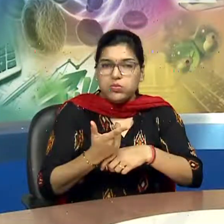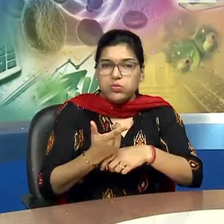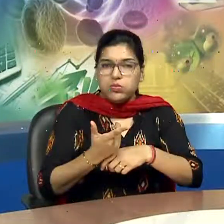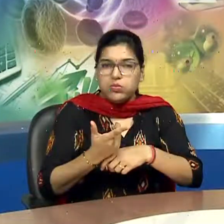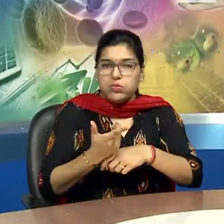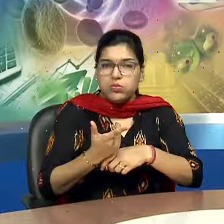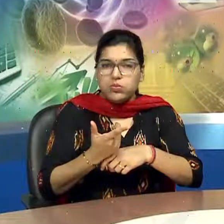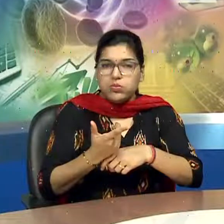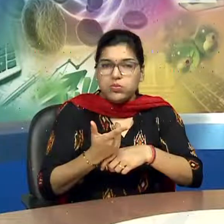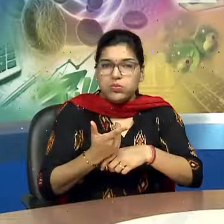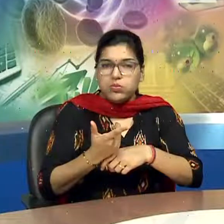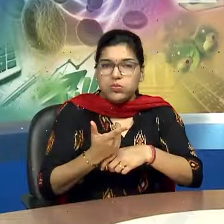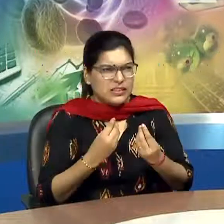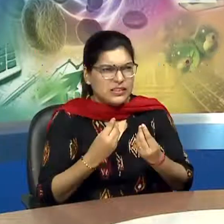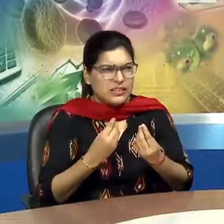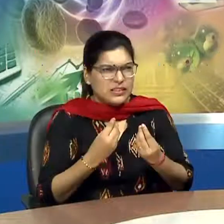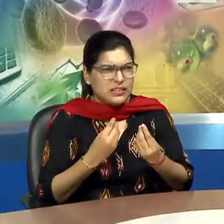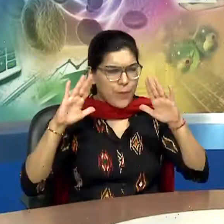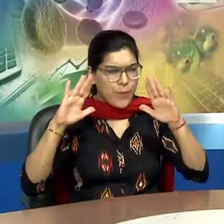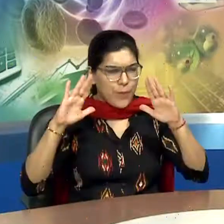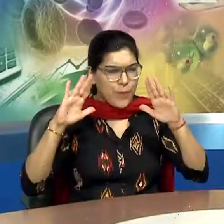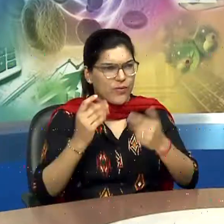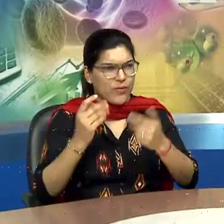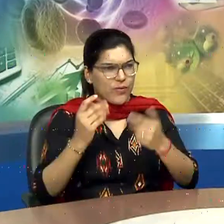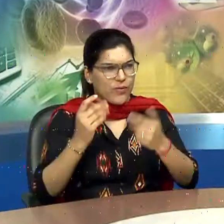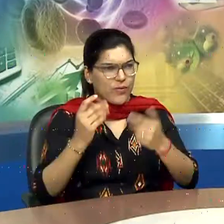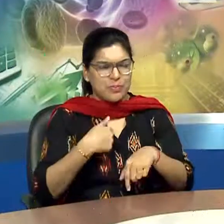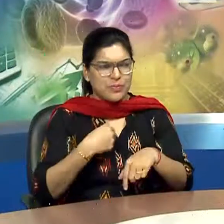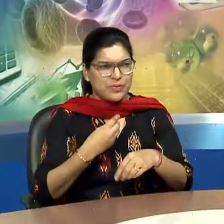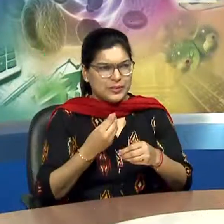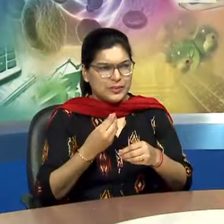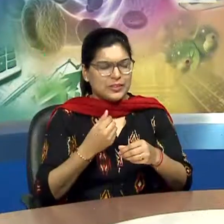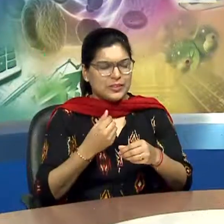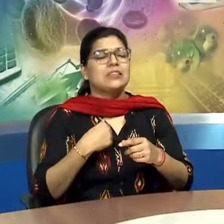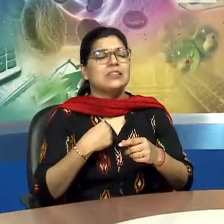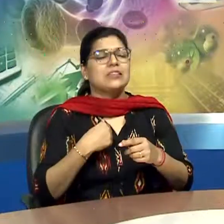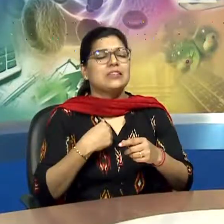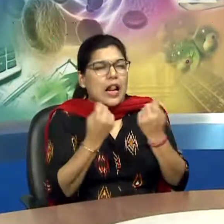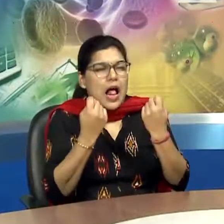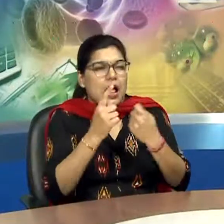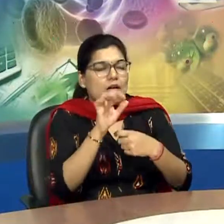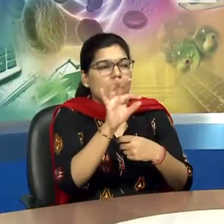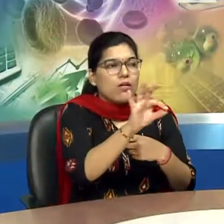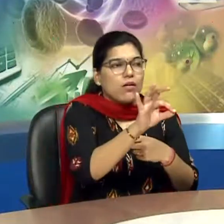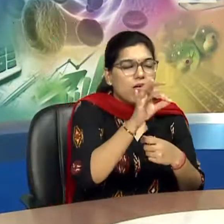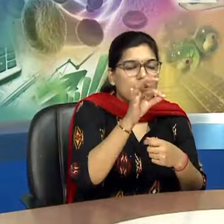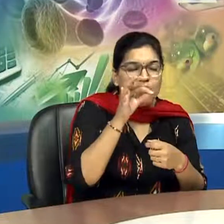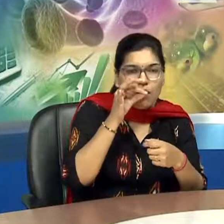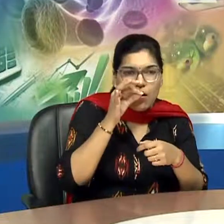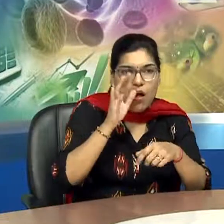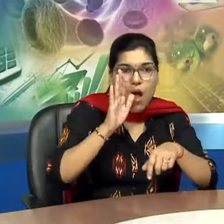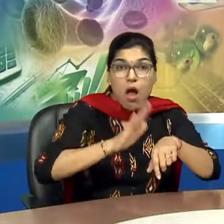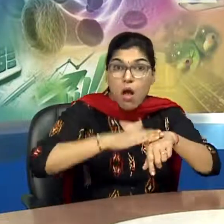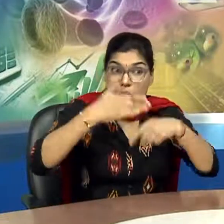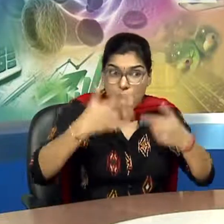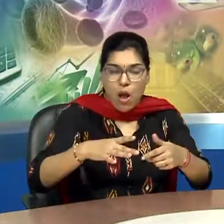both, and you thought that you will not get into this addiction,